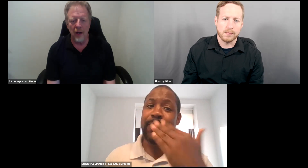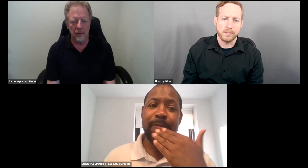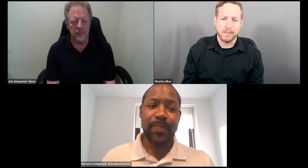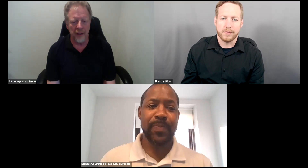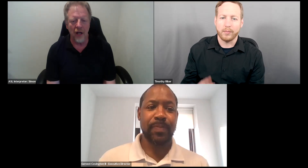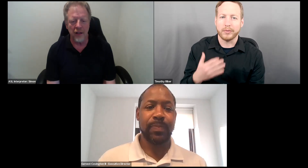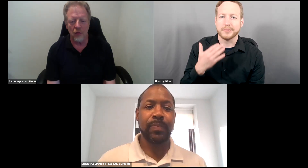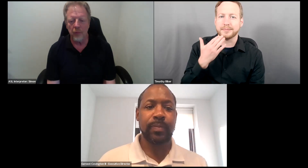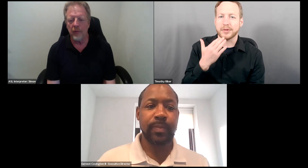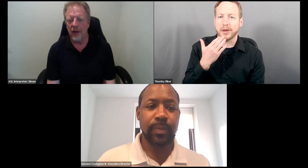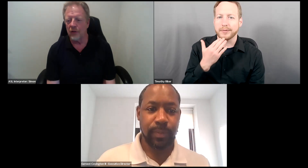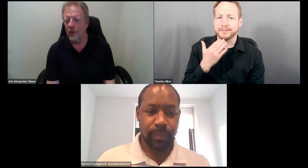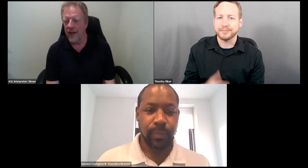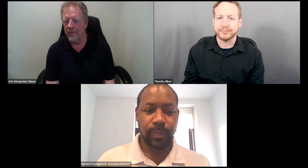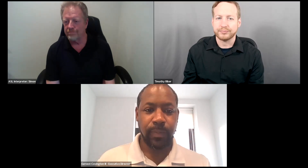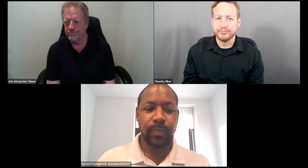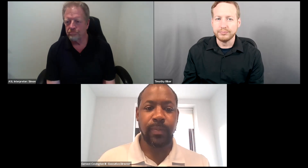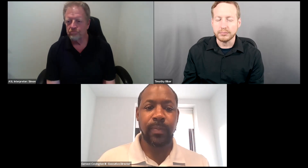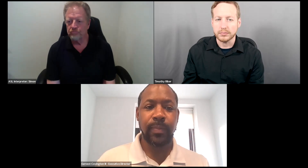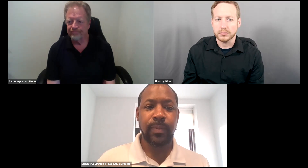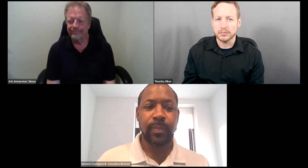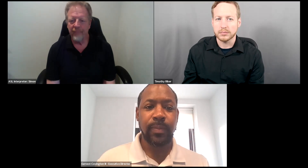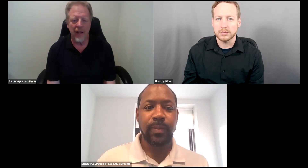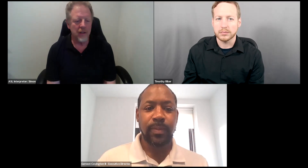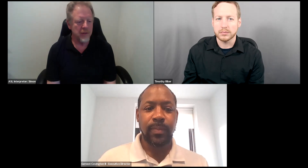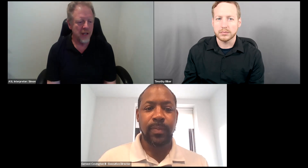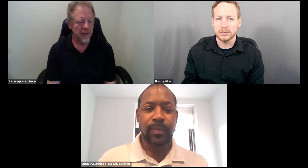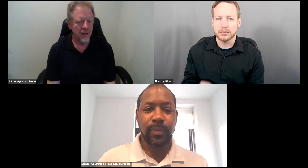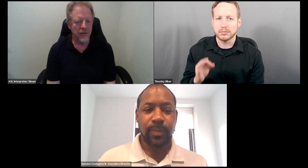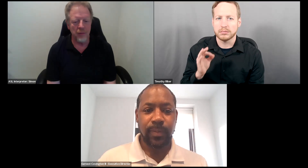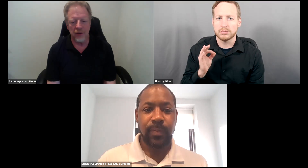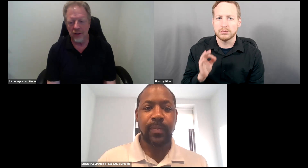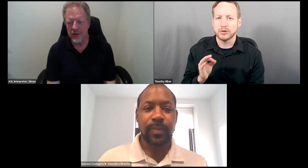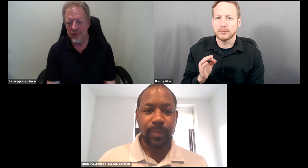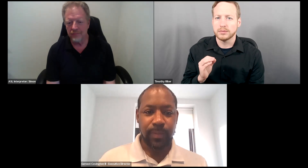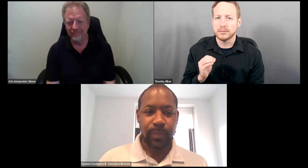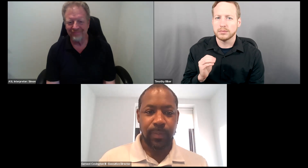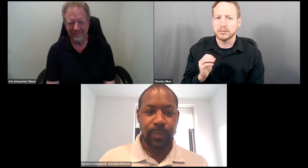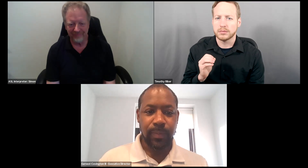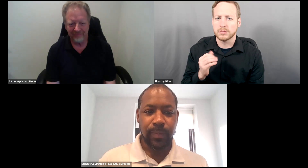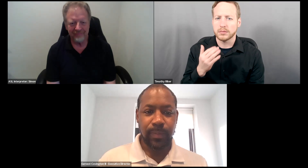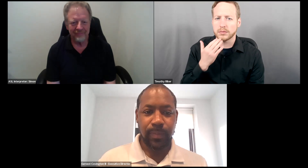would be in contact with Pam to let her know that. And Tim is saying, thank you very much, Ernest.